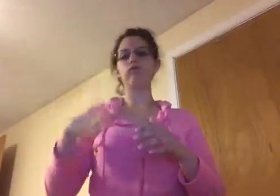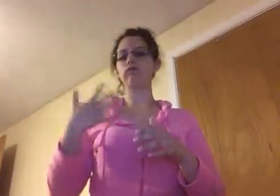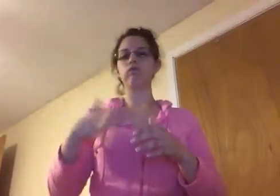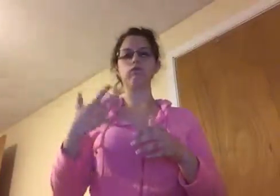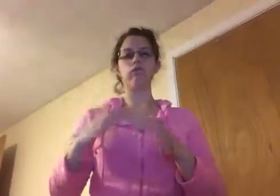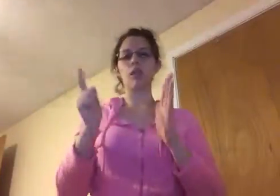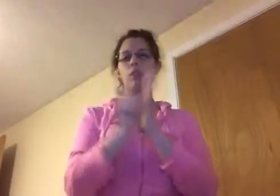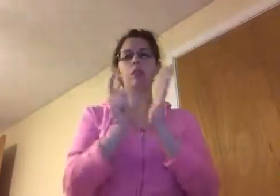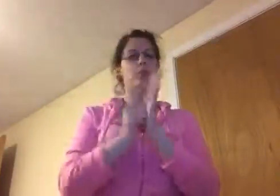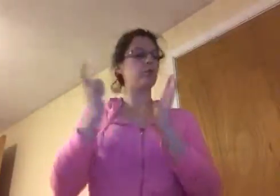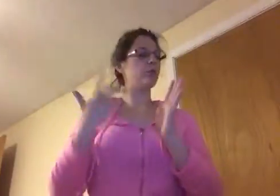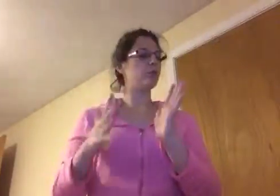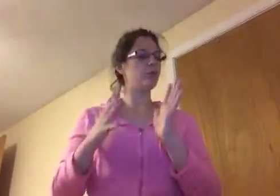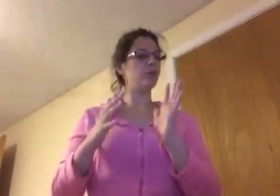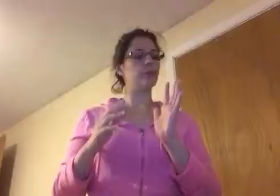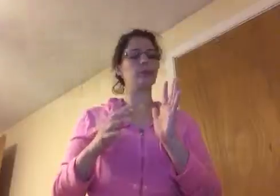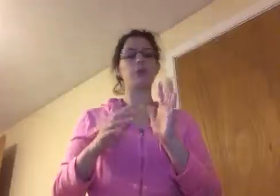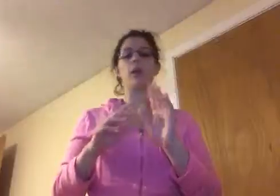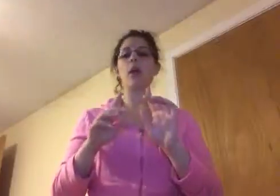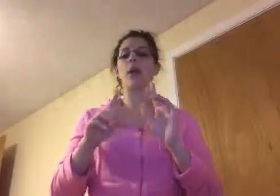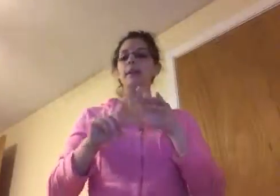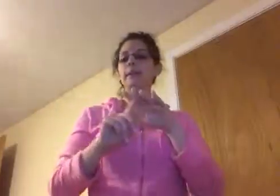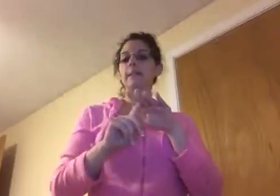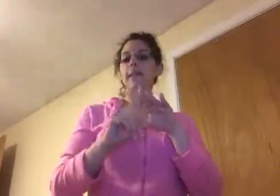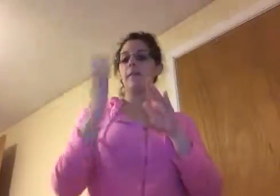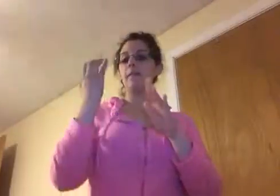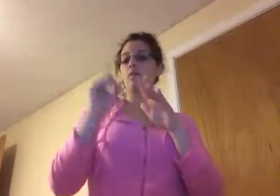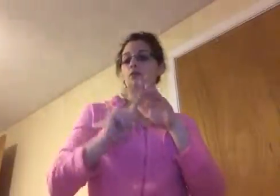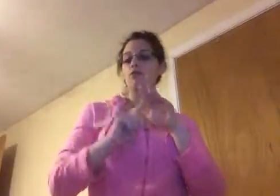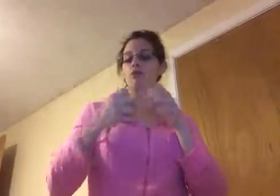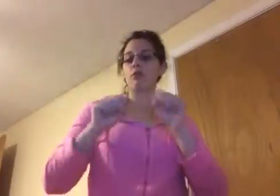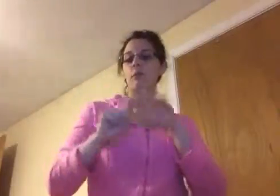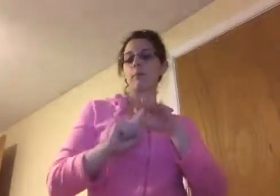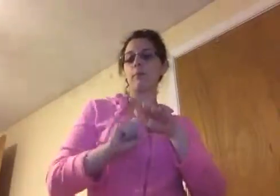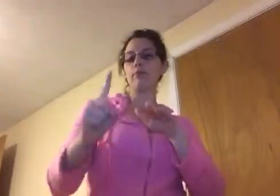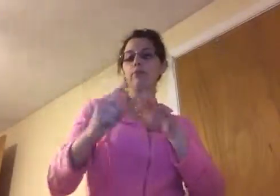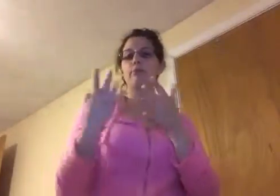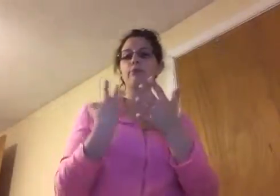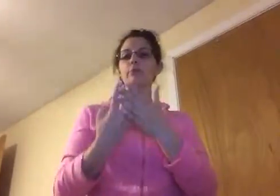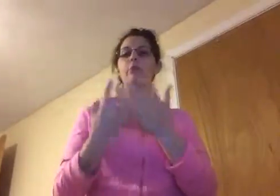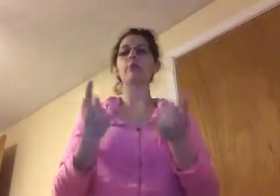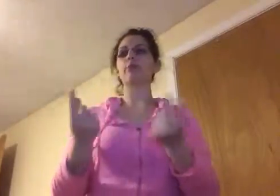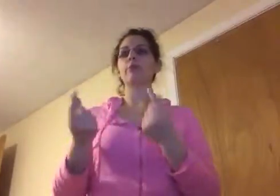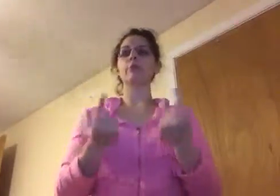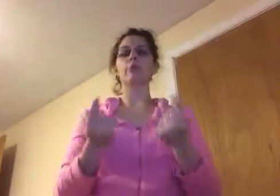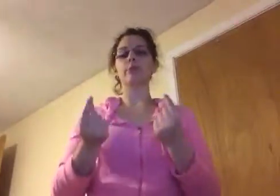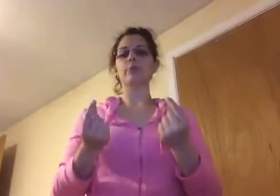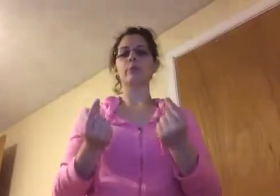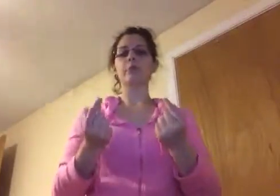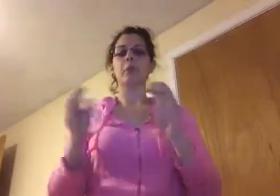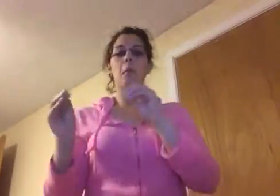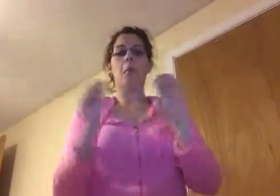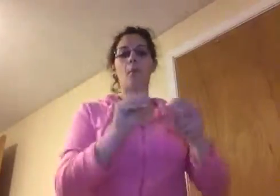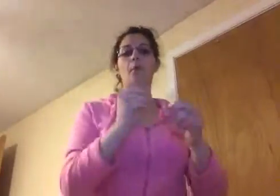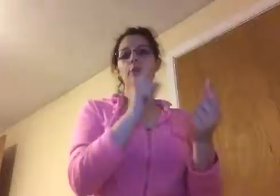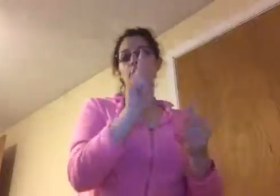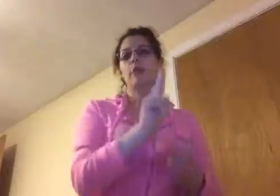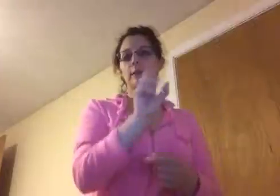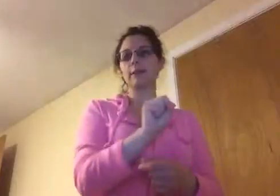to escape imprisonment. Many people were given the choice if they stole something of either going to the Americas and working, or going